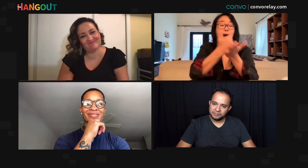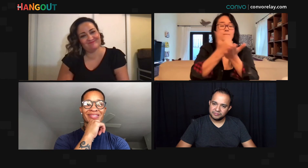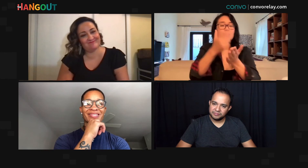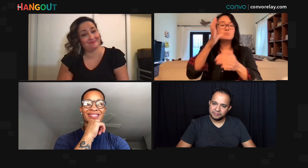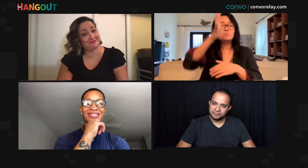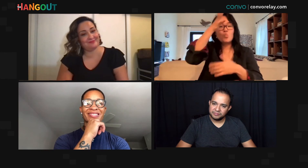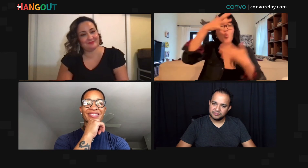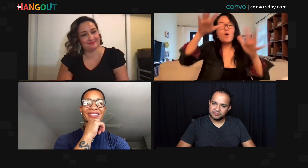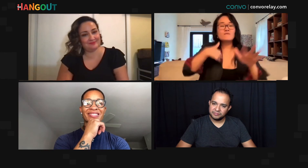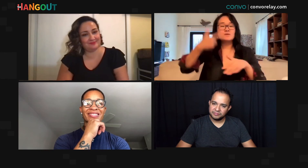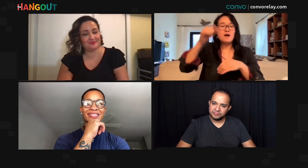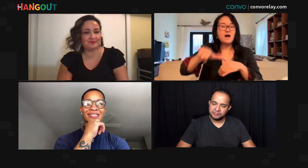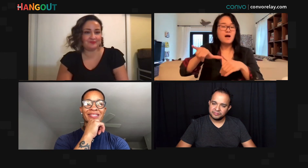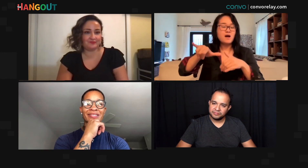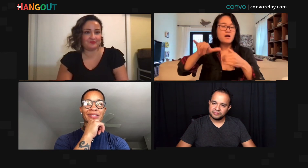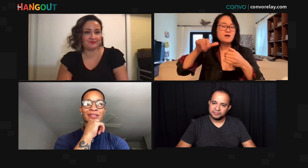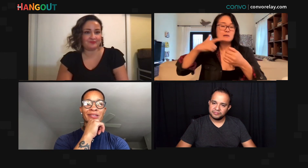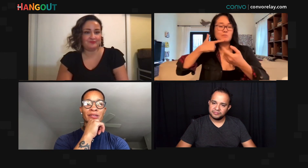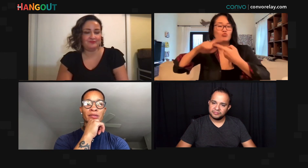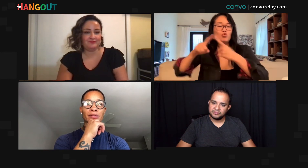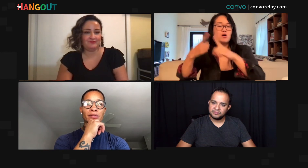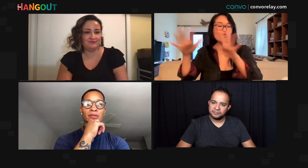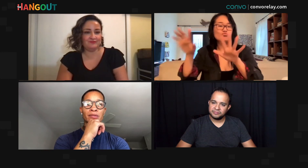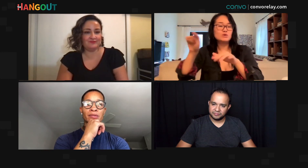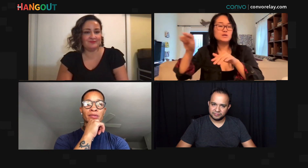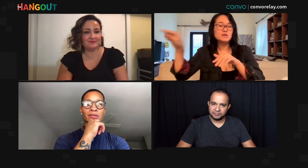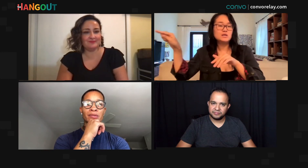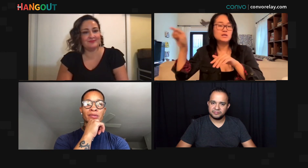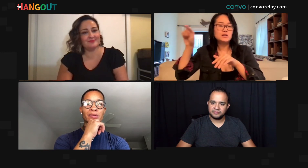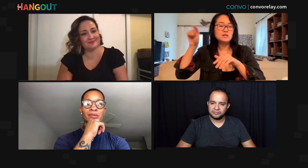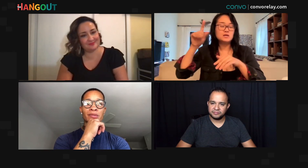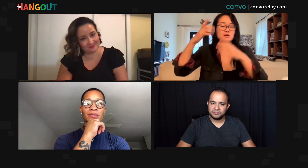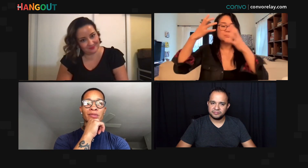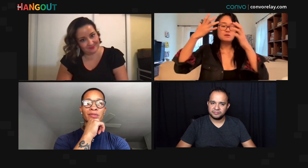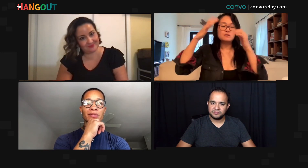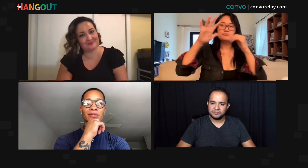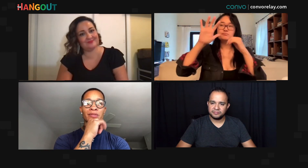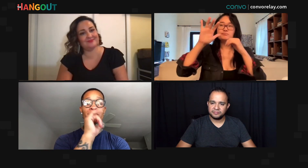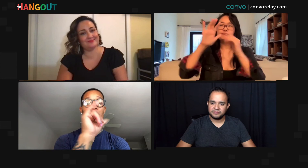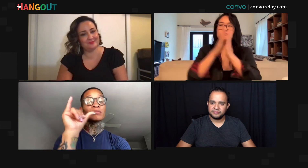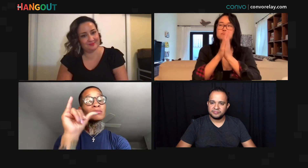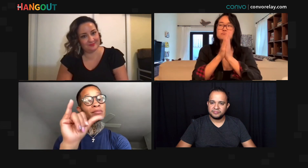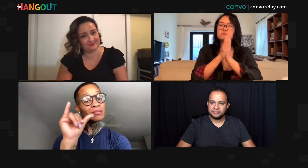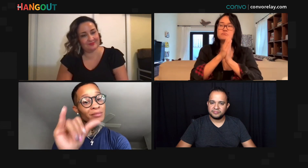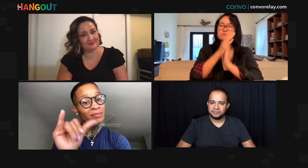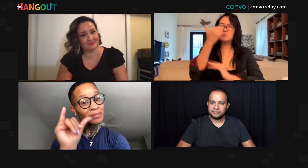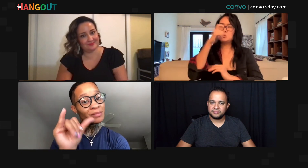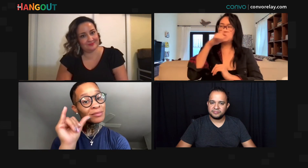huge relief. And I think what helped was my grandparents had gay and lesbian